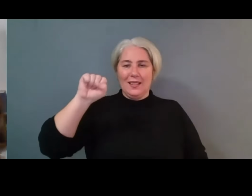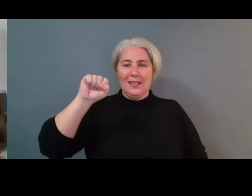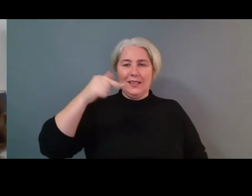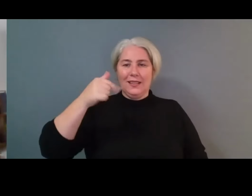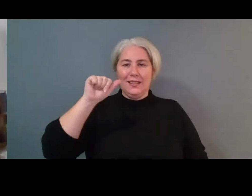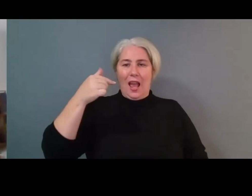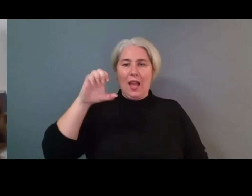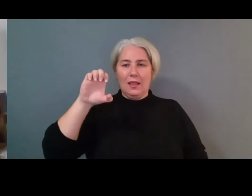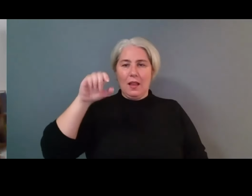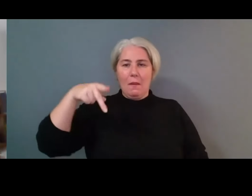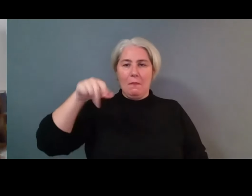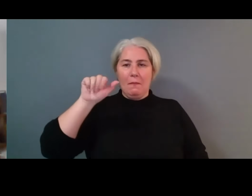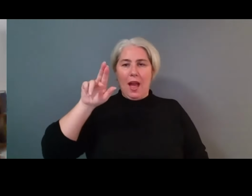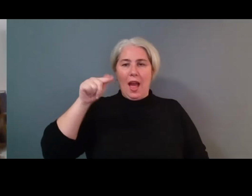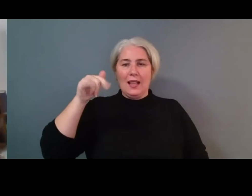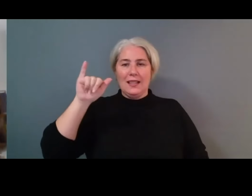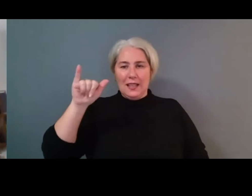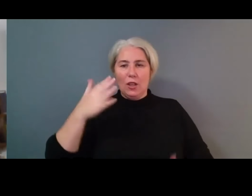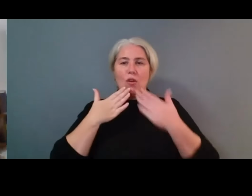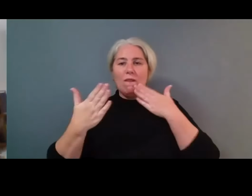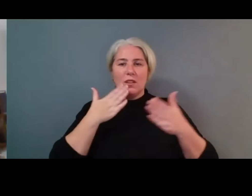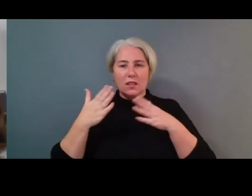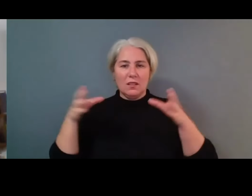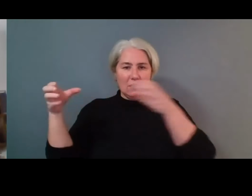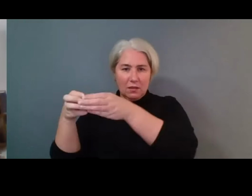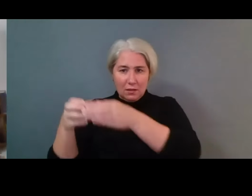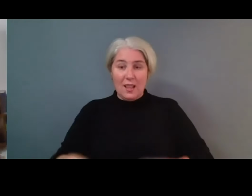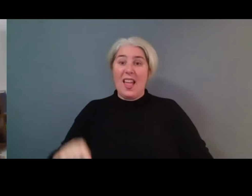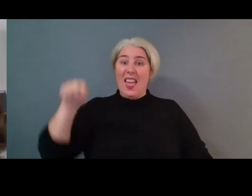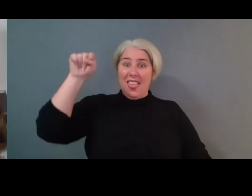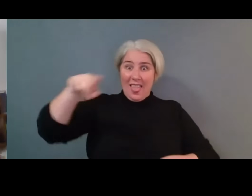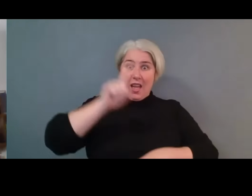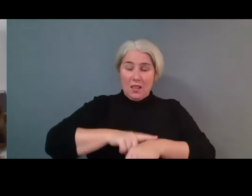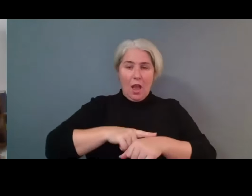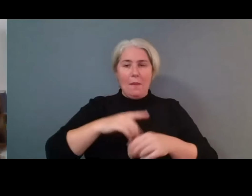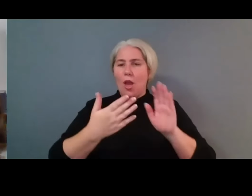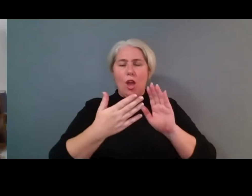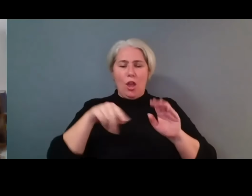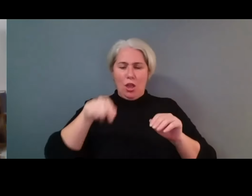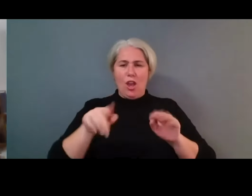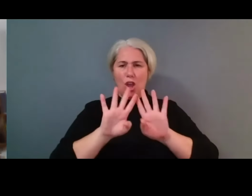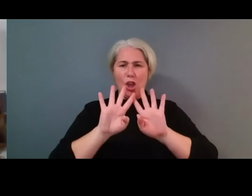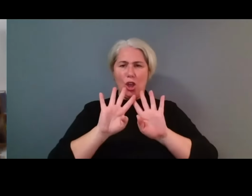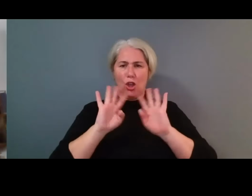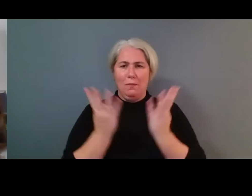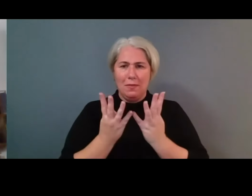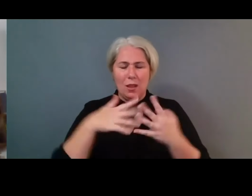discussions, many people are consulted by the committee. The committee listens